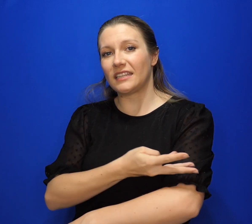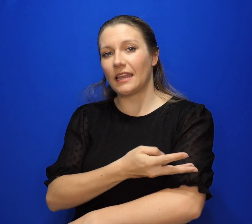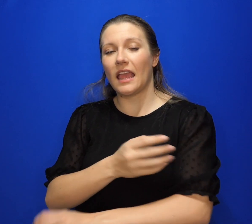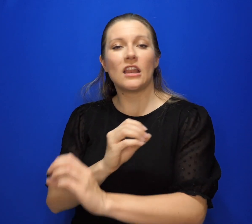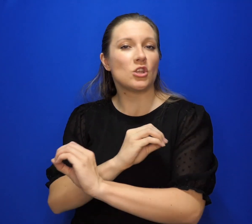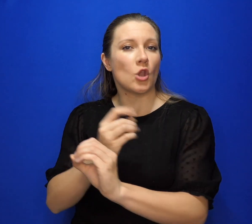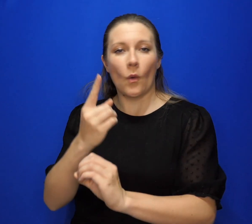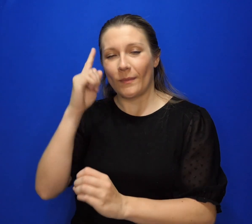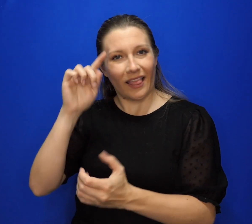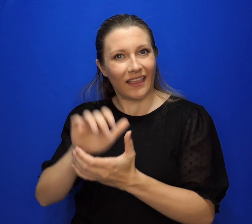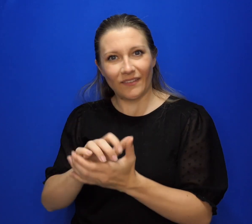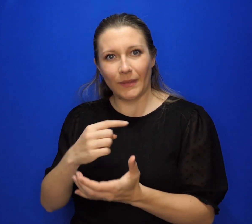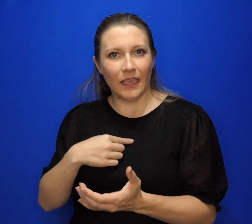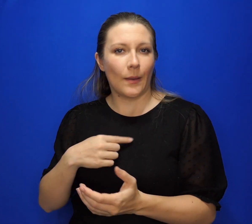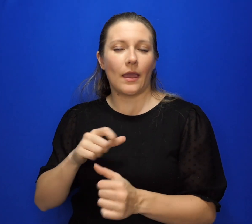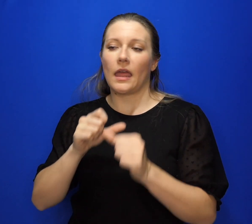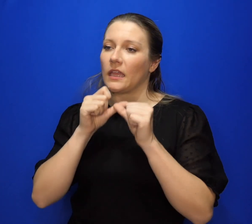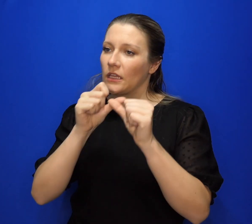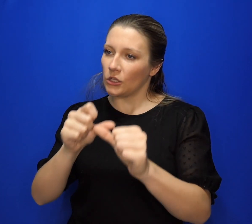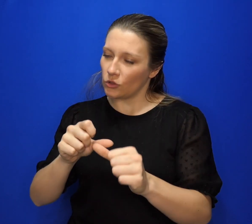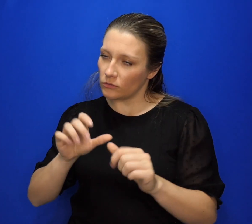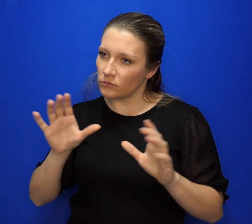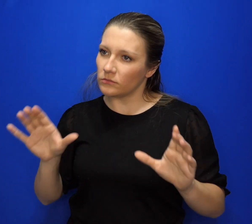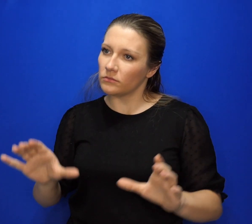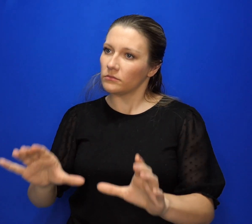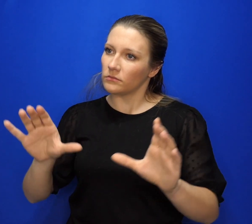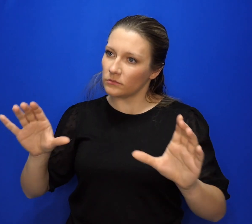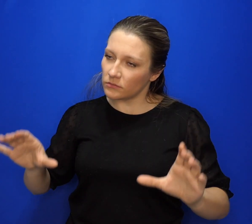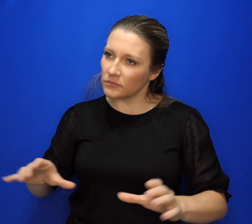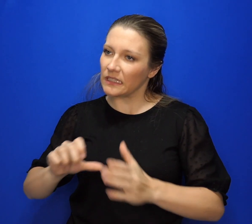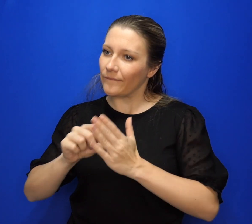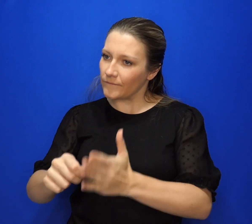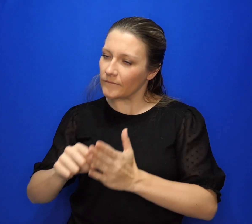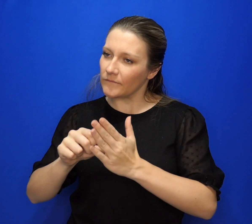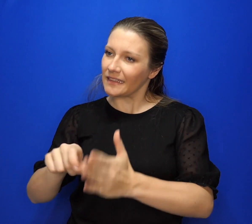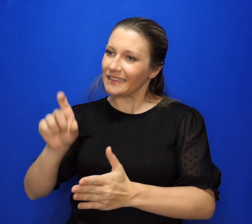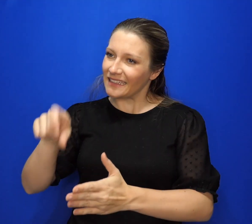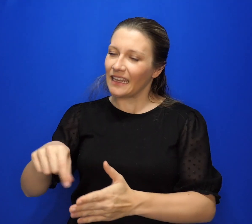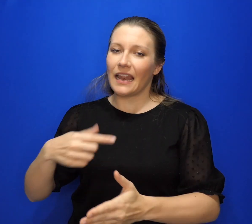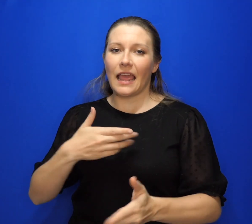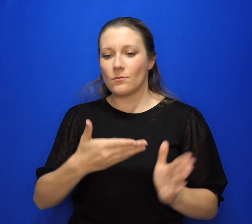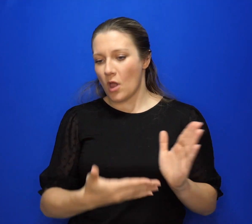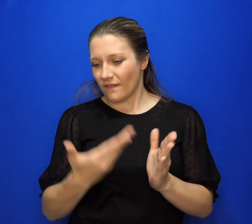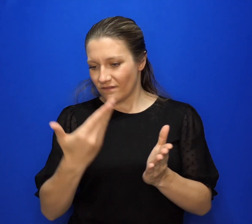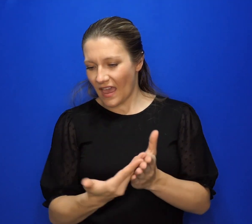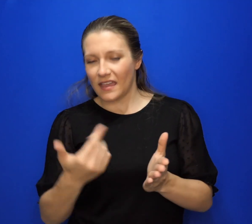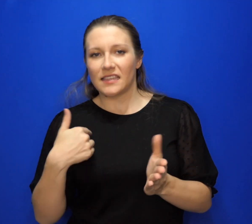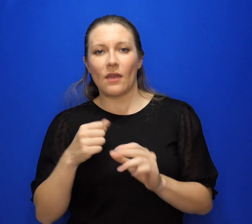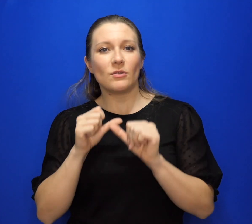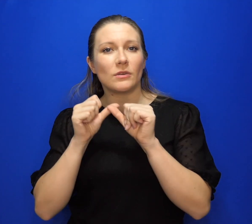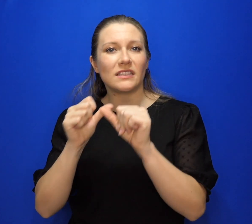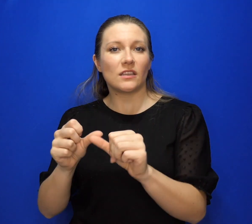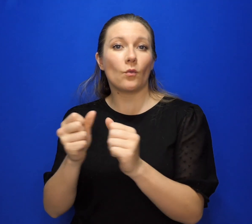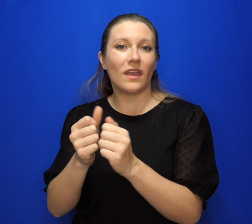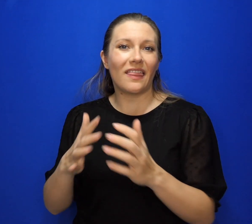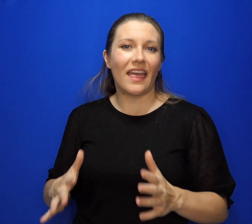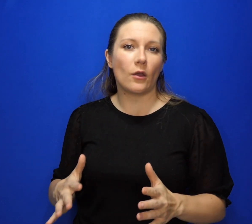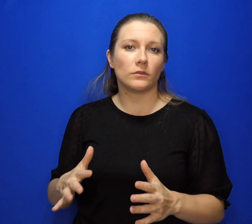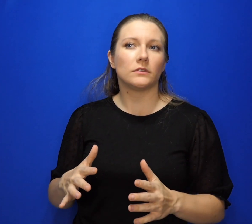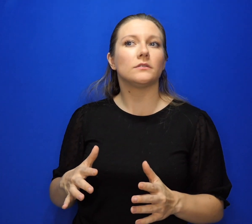with facts, and I was persistent without being a pain in the butt, and I got it.